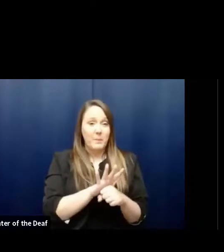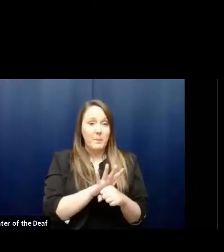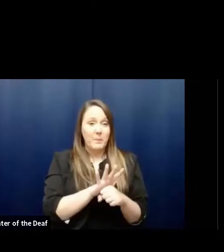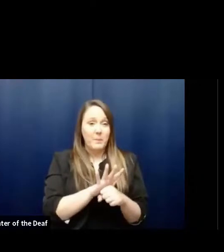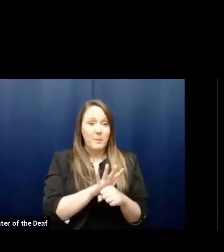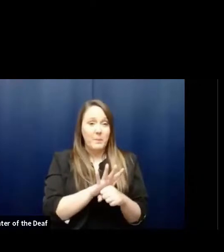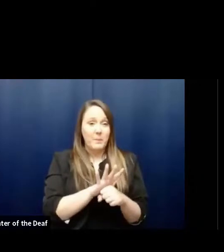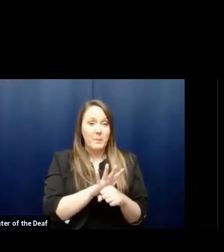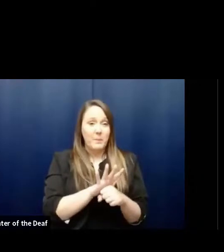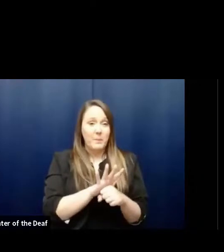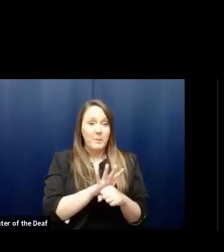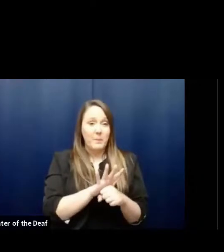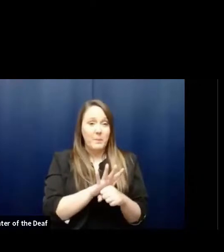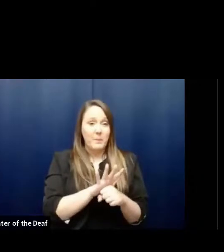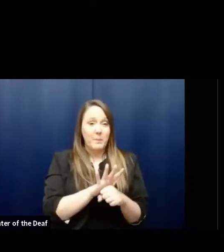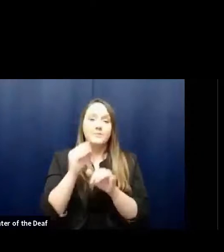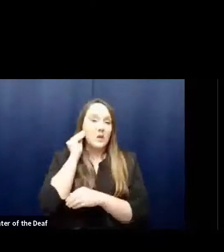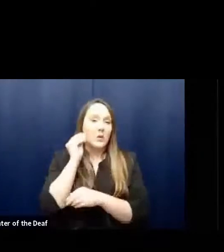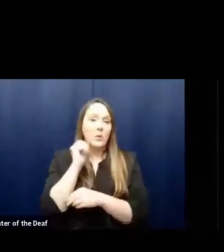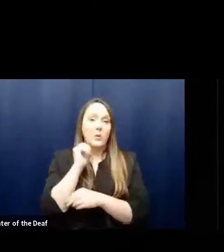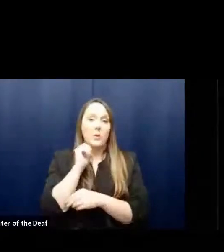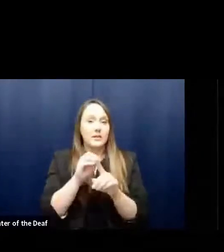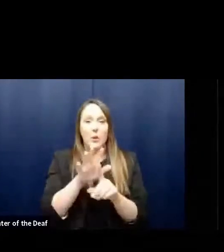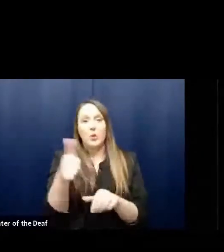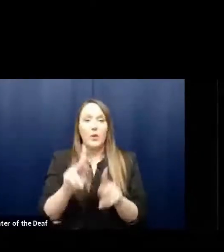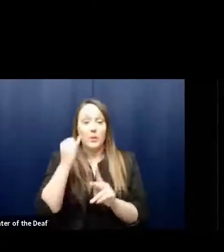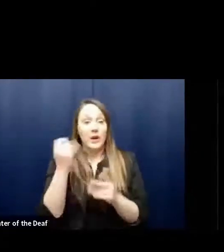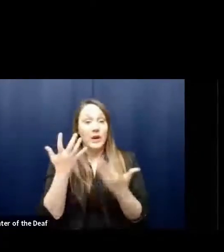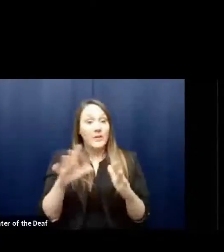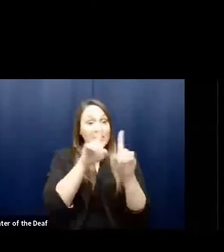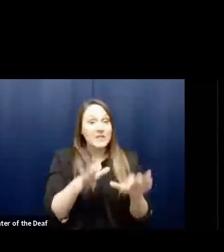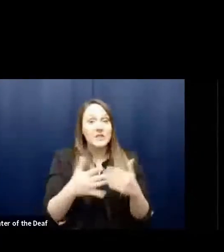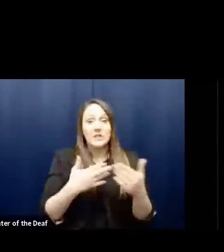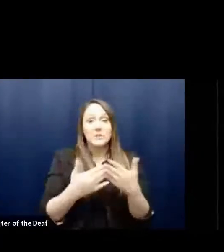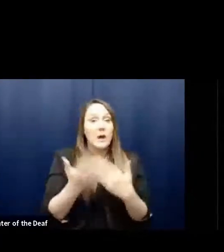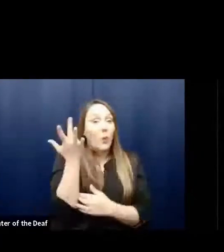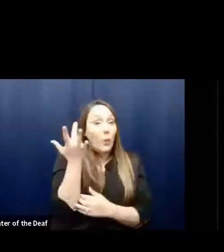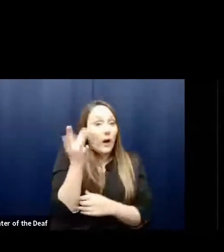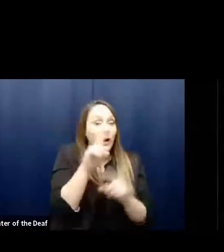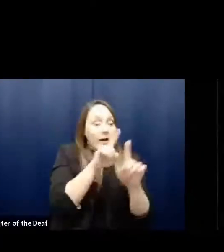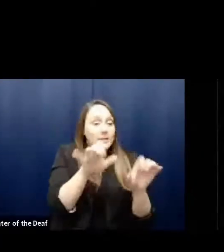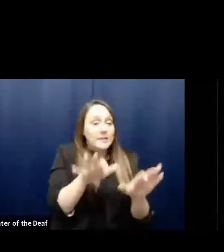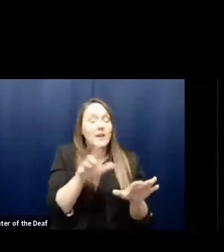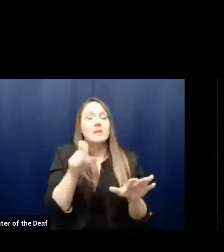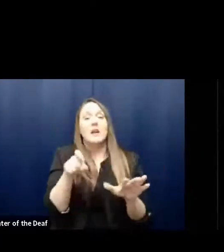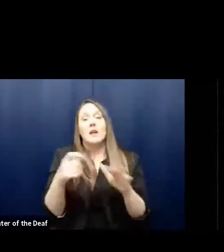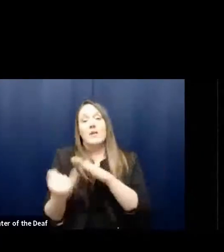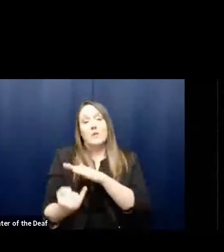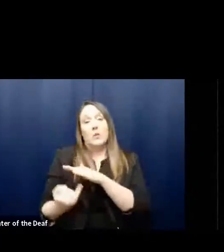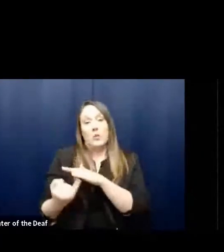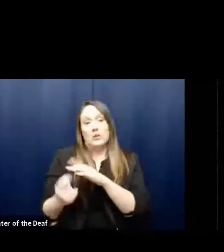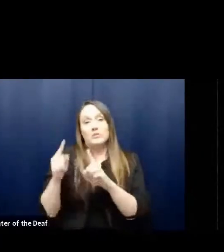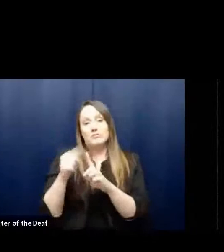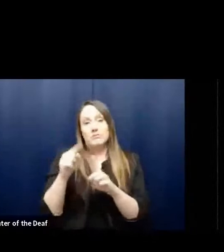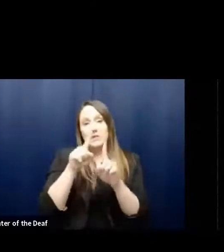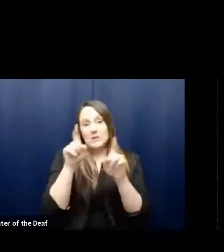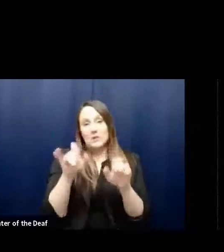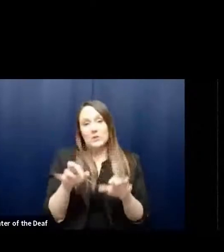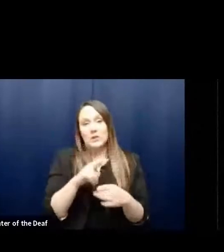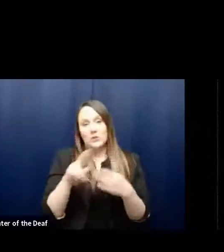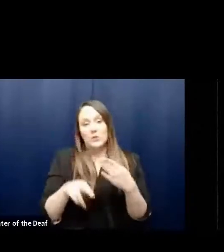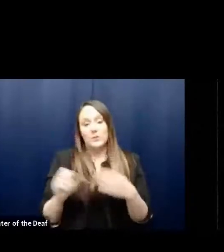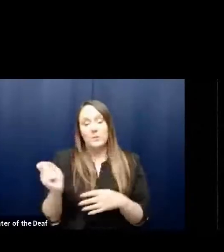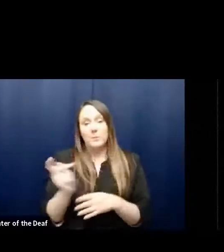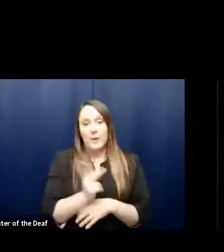quarantine yourself and stay home and not expose other people. If you've been tested, no matter the reason you've been tested, you need to quarantine until you get those test results